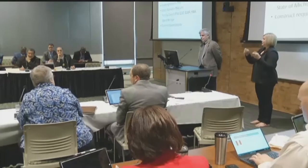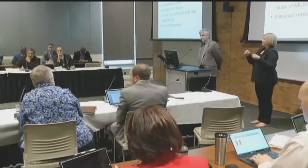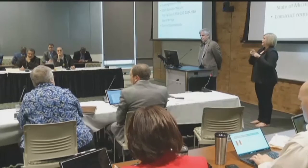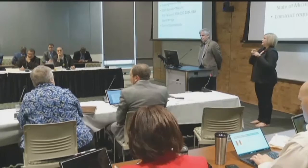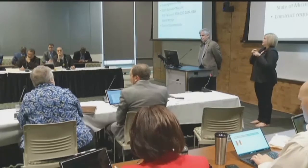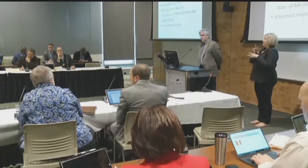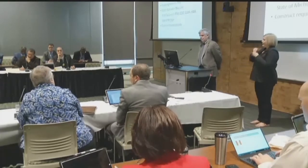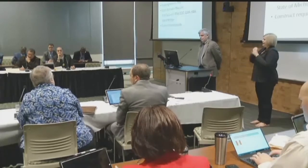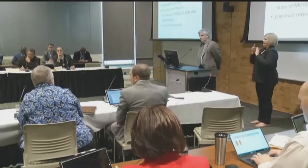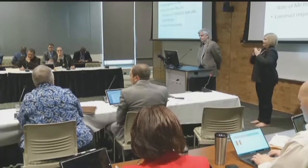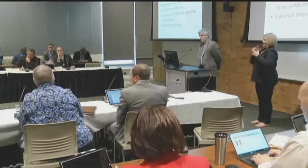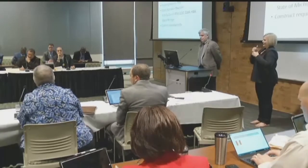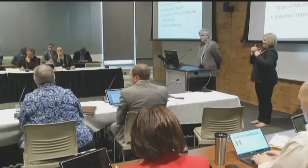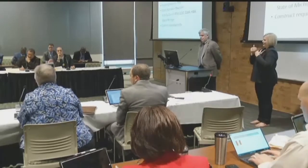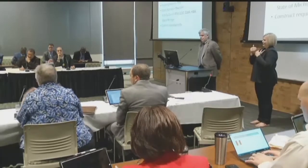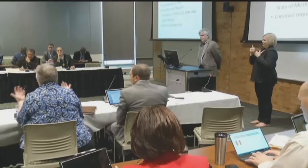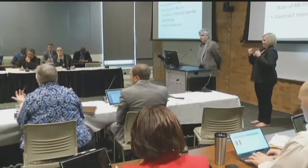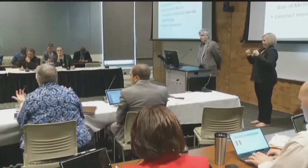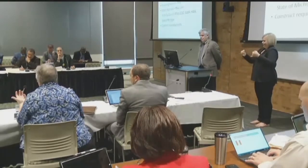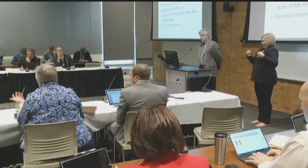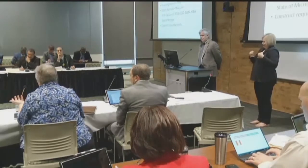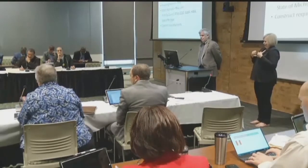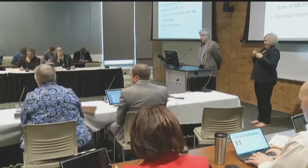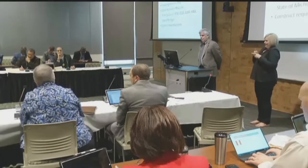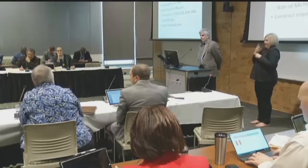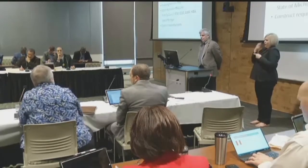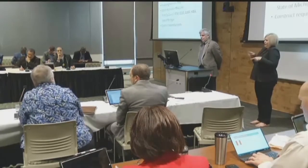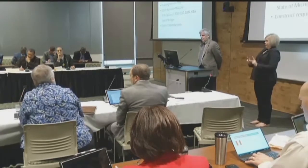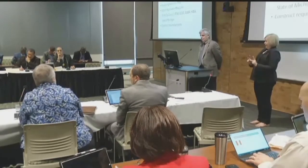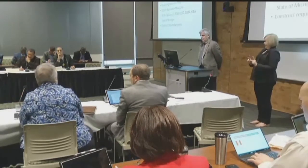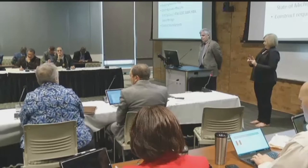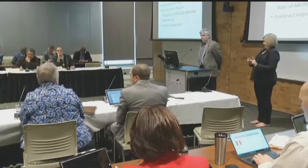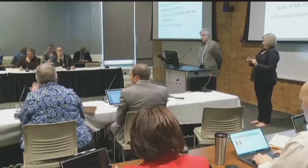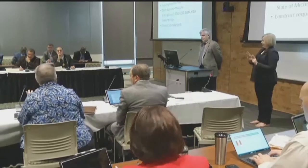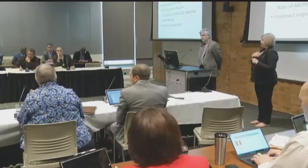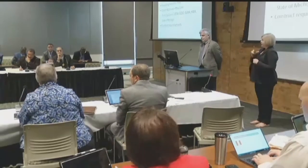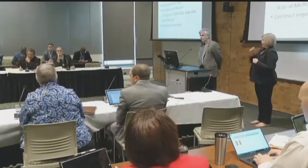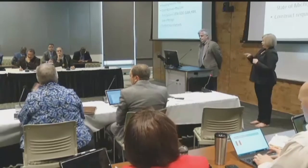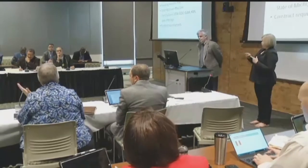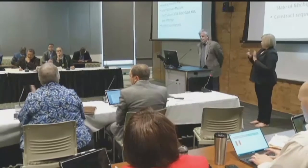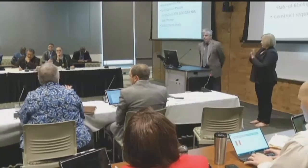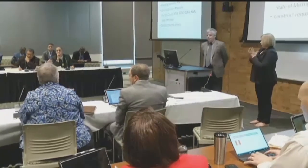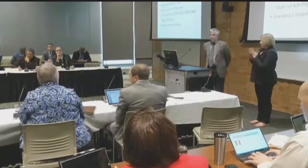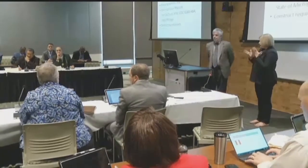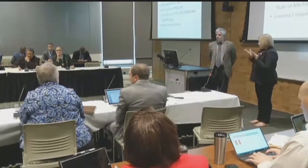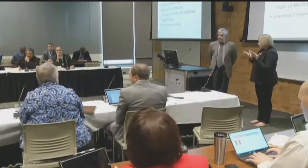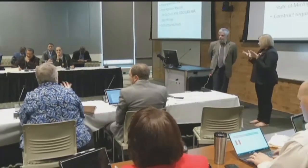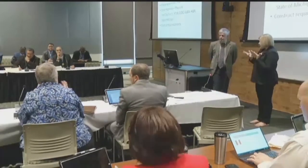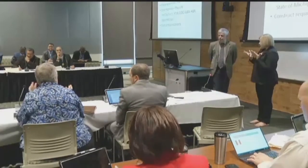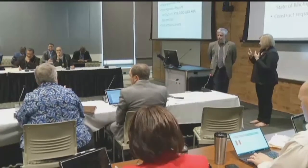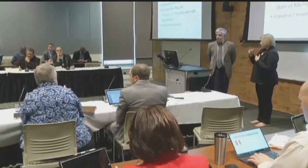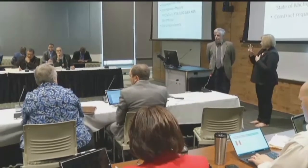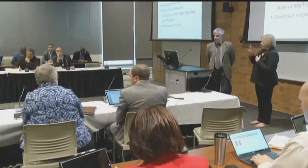limits for it to be okay. And my question then was,